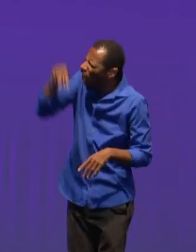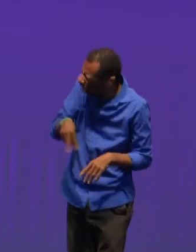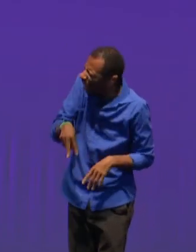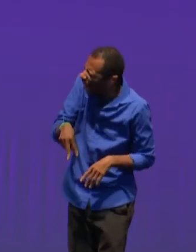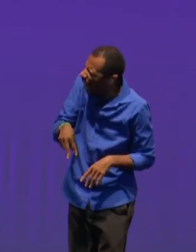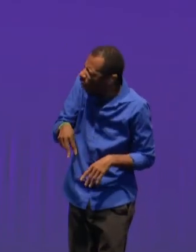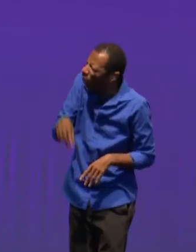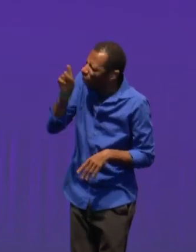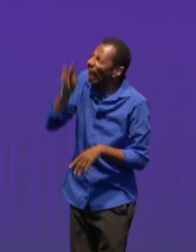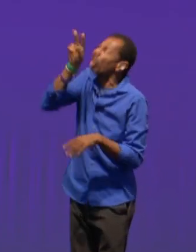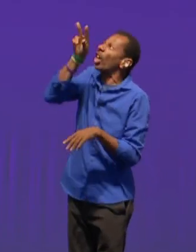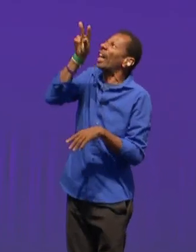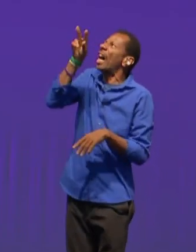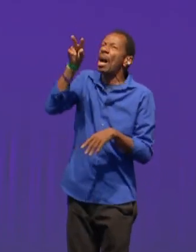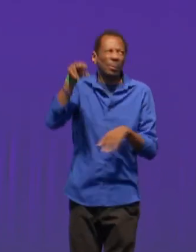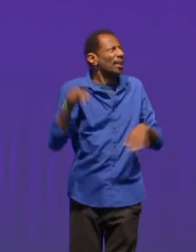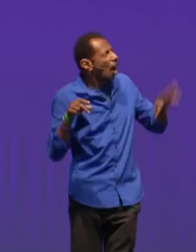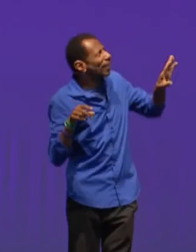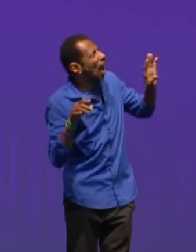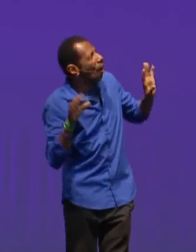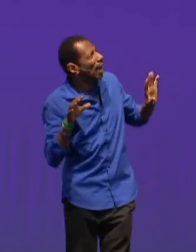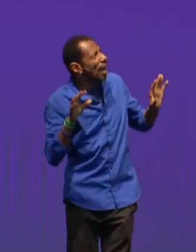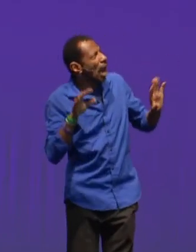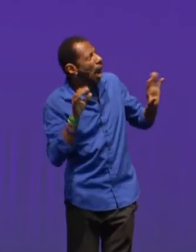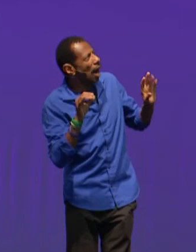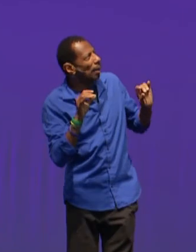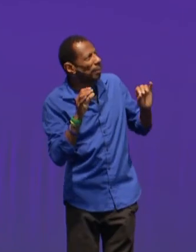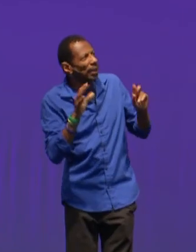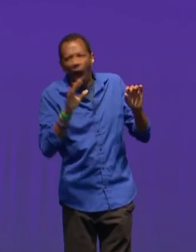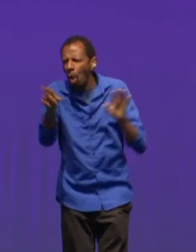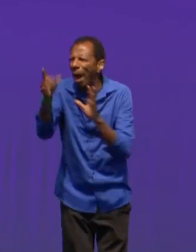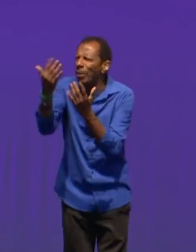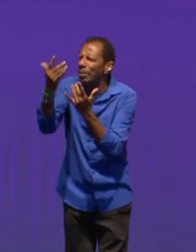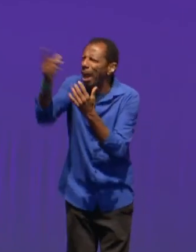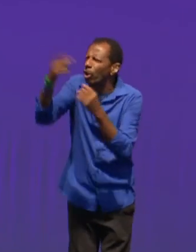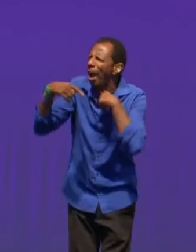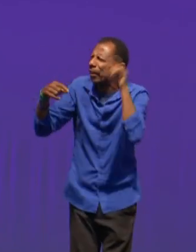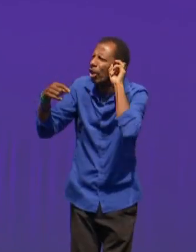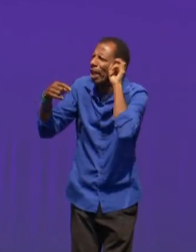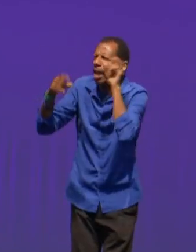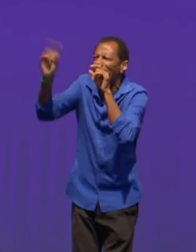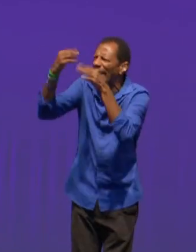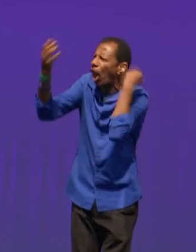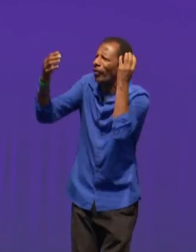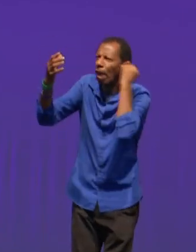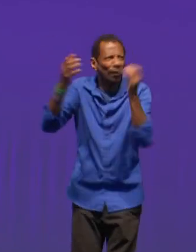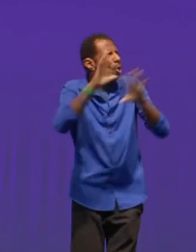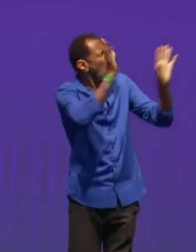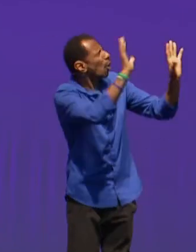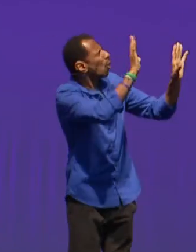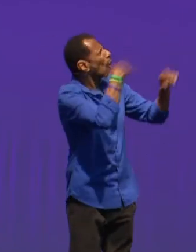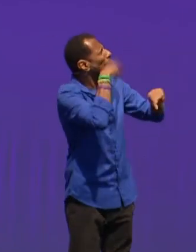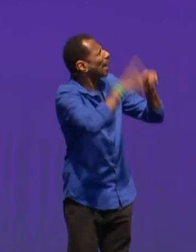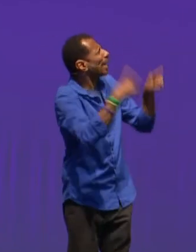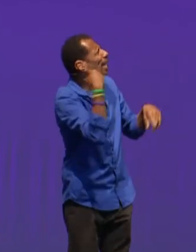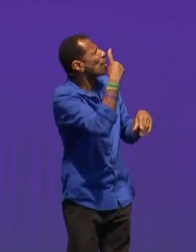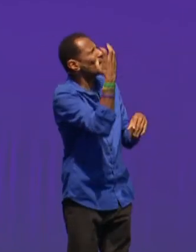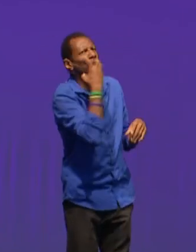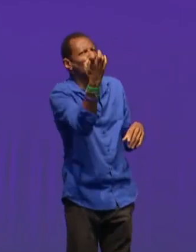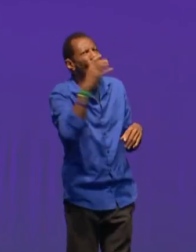down. I said, I looked down, and the bungee instructor said you shouldn't have looked down. Oh, wait. You have hearing aid. Take it off. No. I can't hear you. You scream